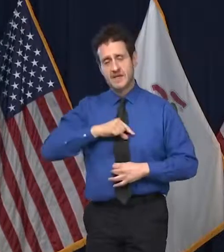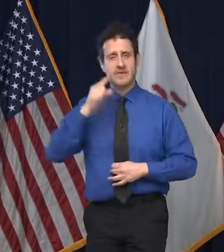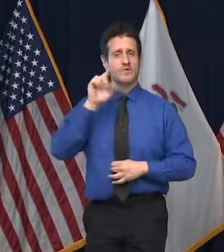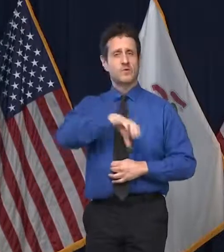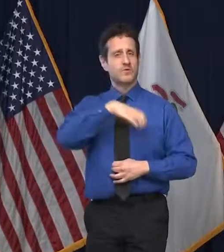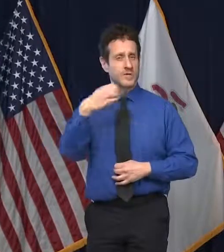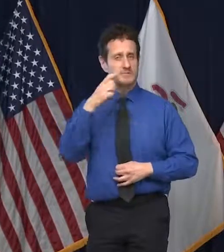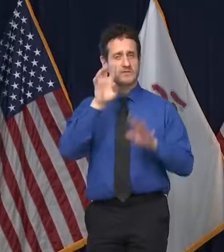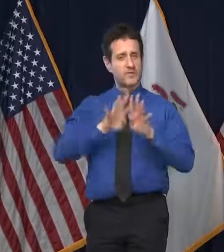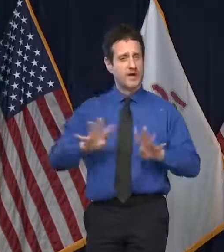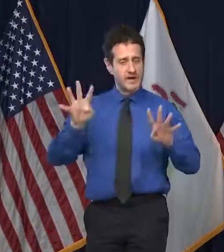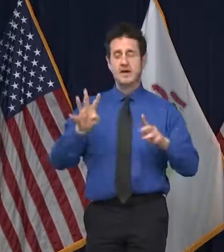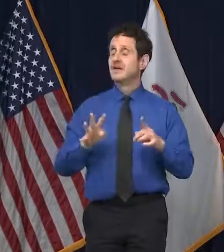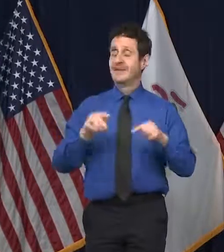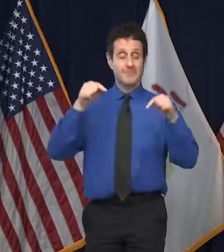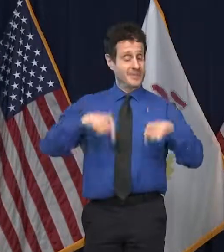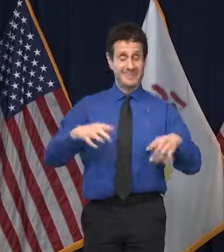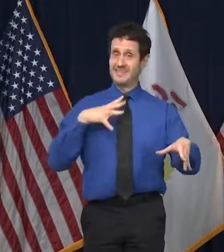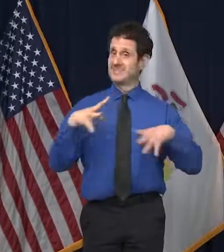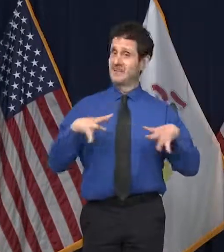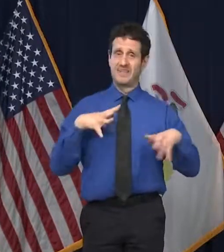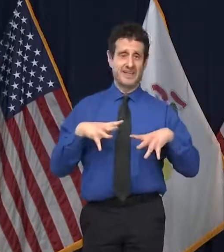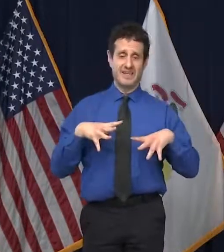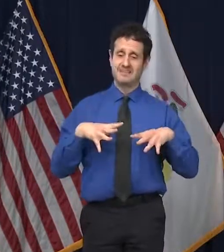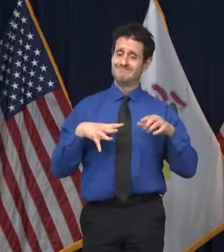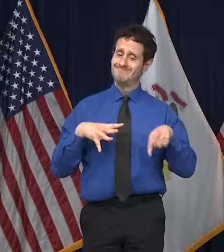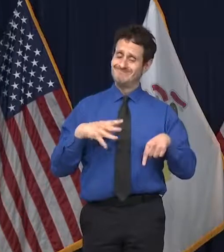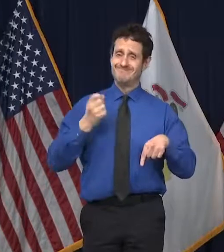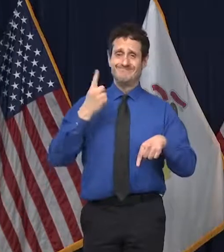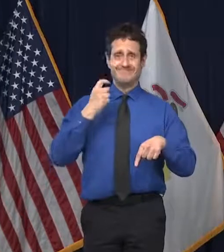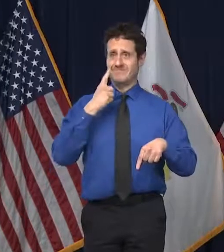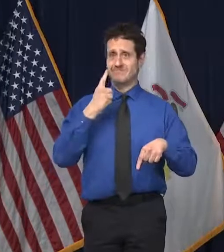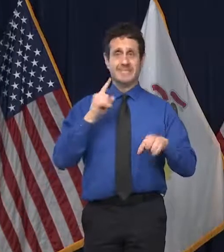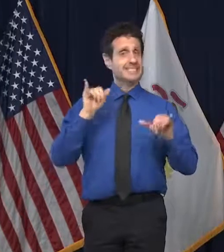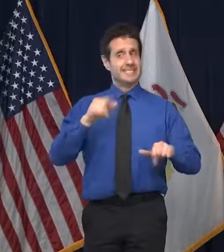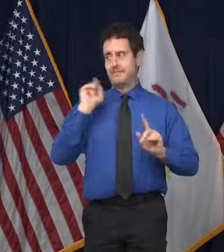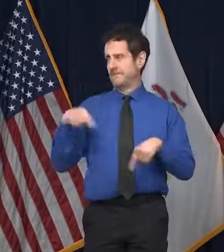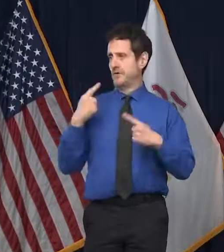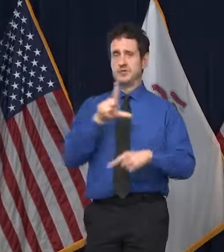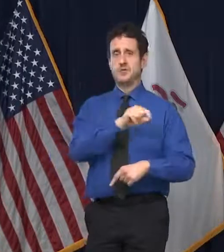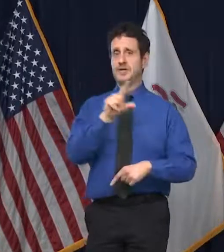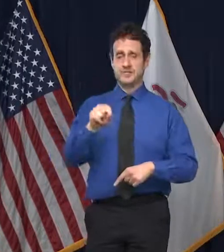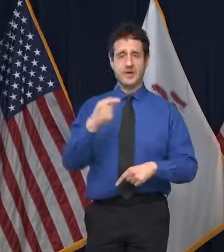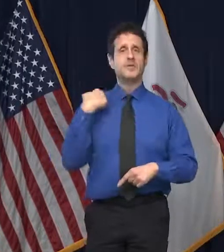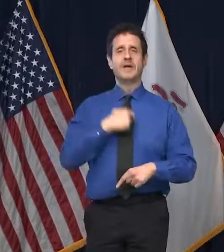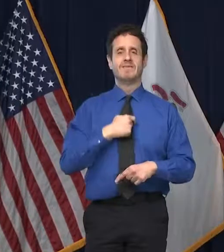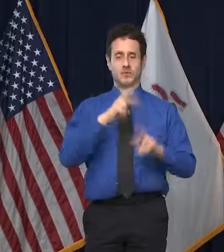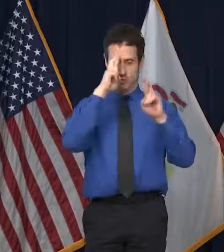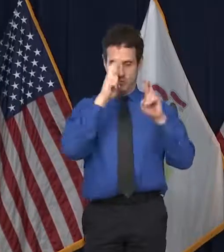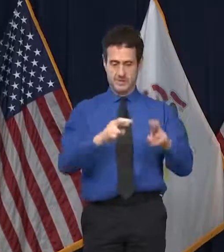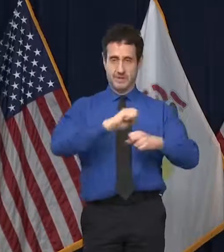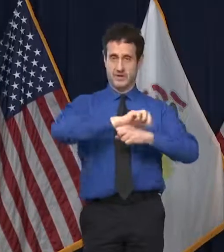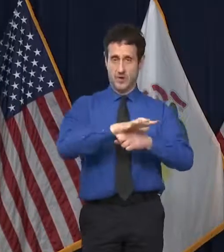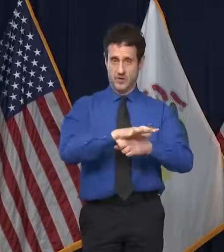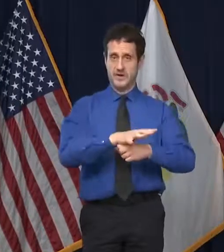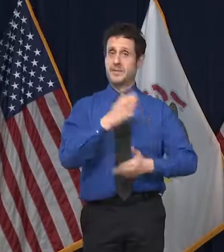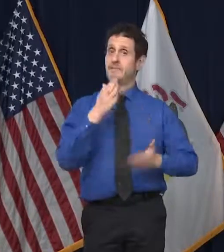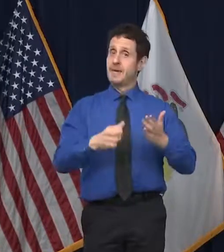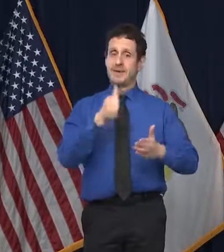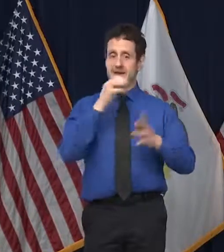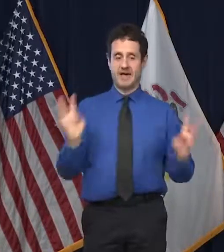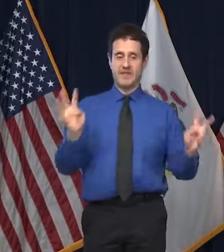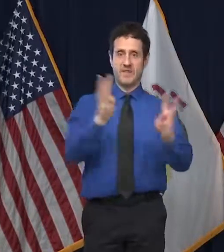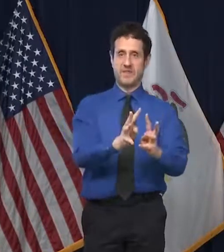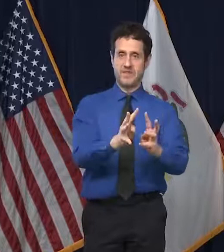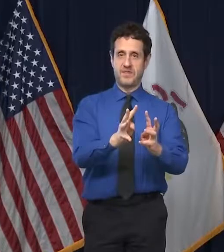have already done for most of 2020, we are going to have to do it COVID style, and that means virtual. We'll